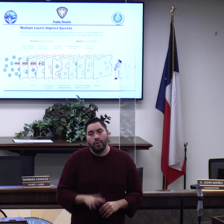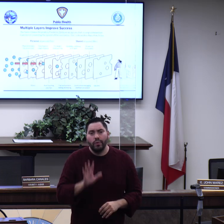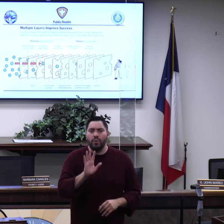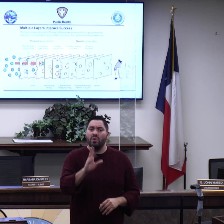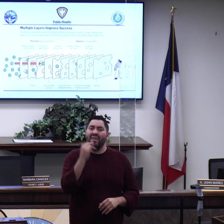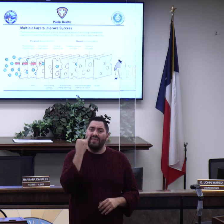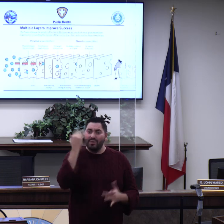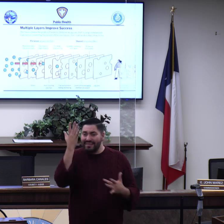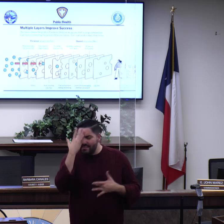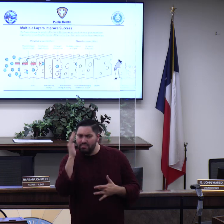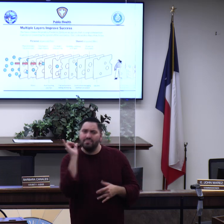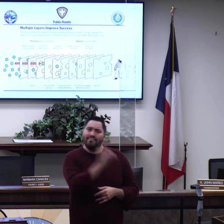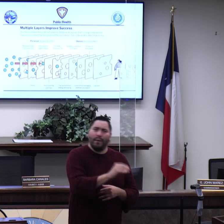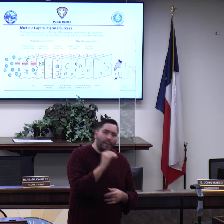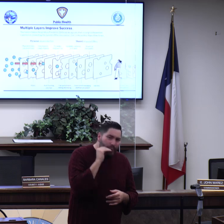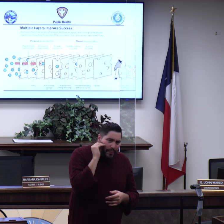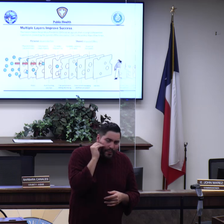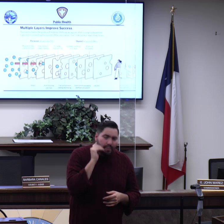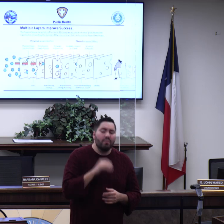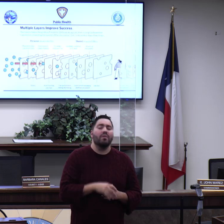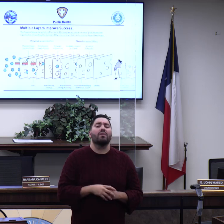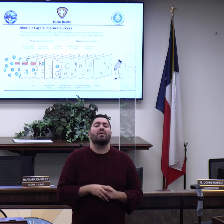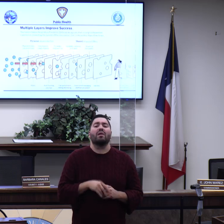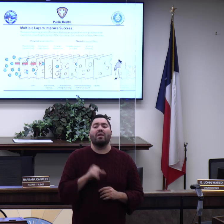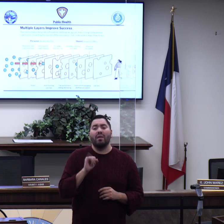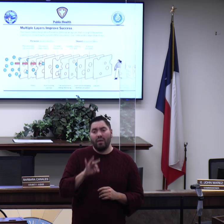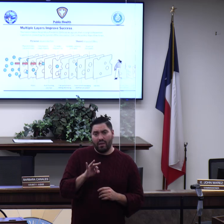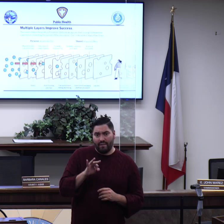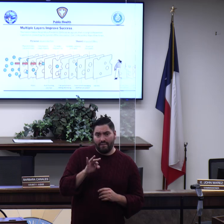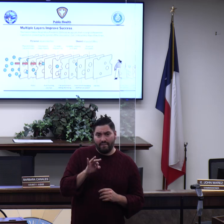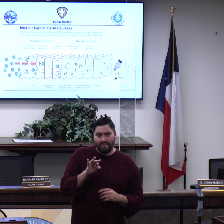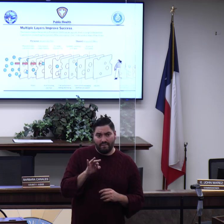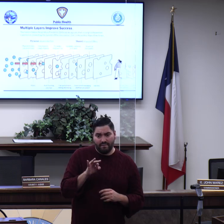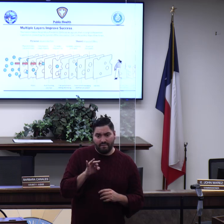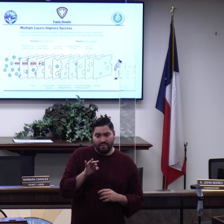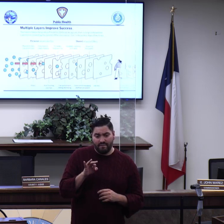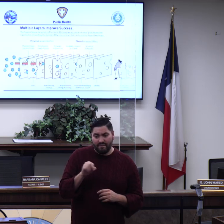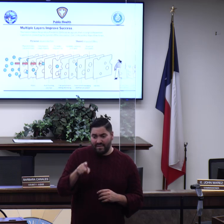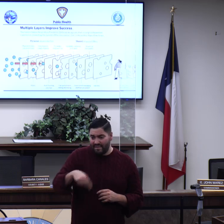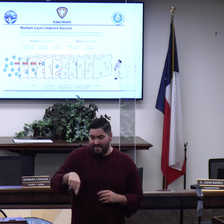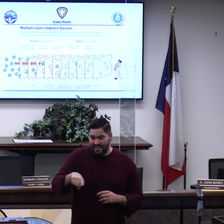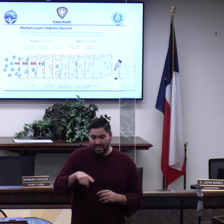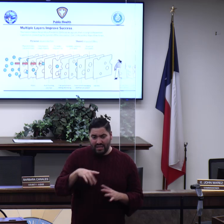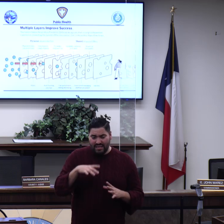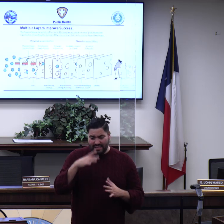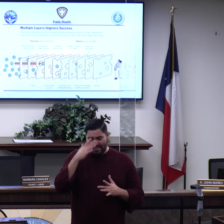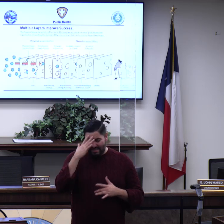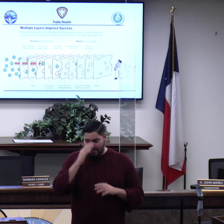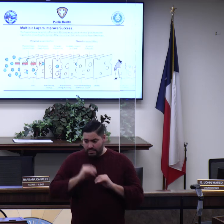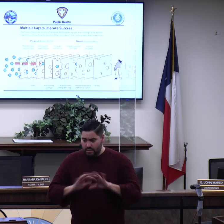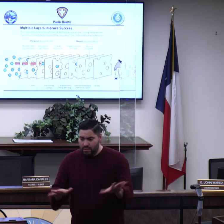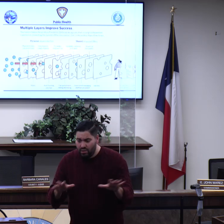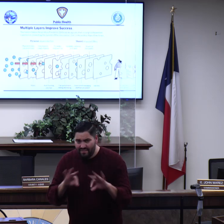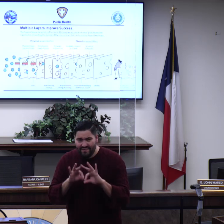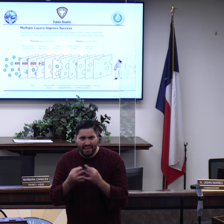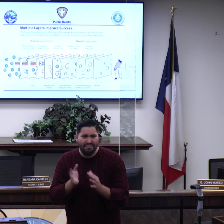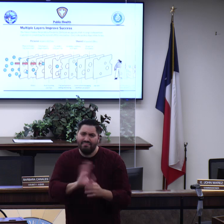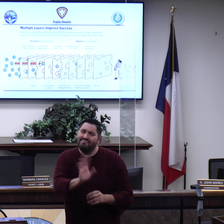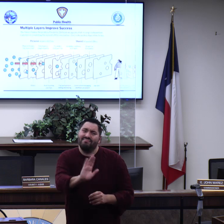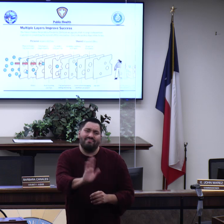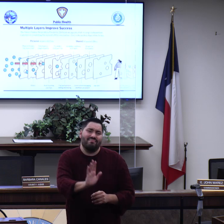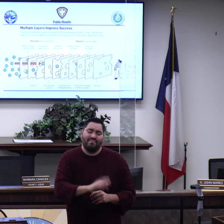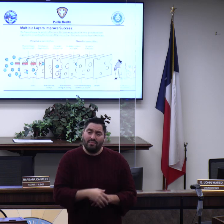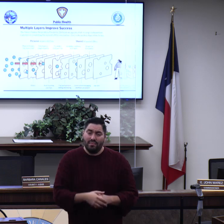when sick, and isolating yourself from other family members to not get them sick as well. In addition,